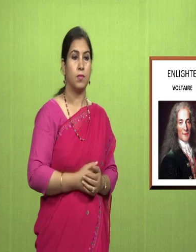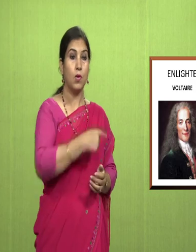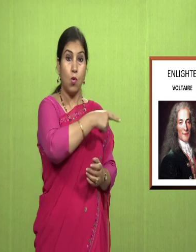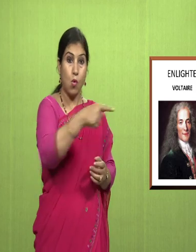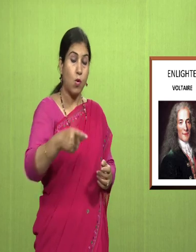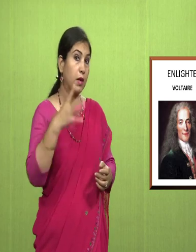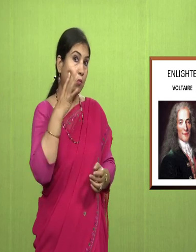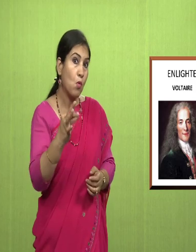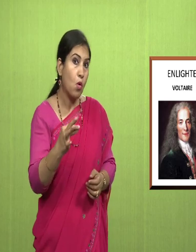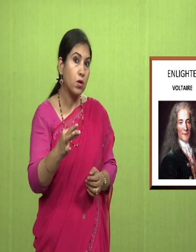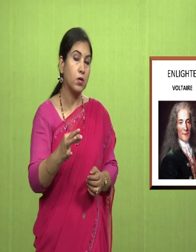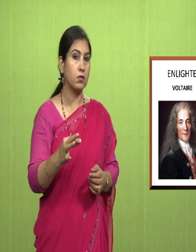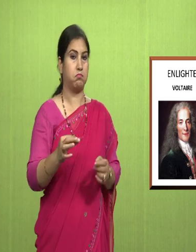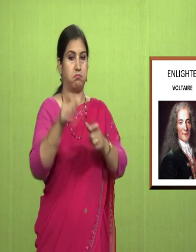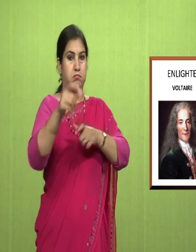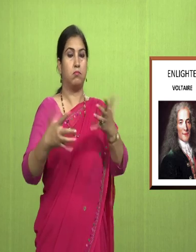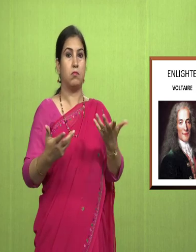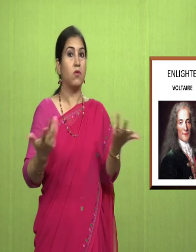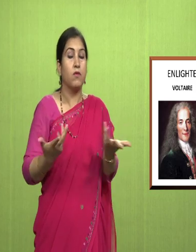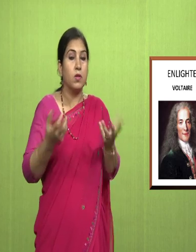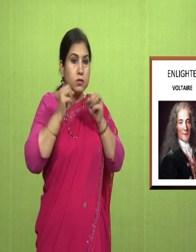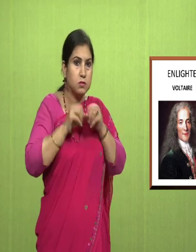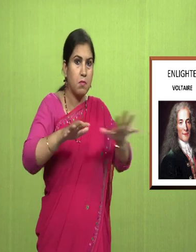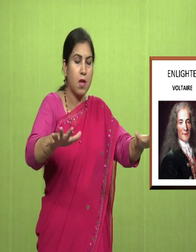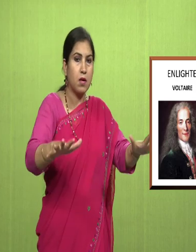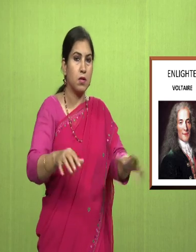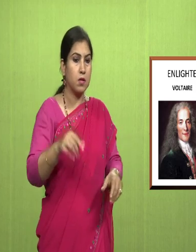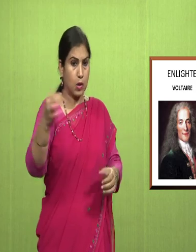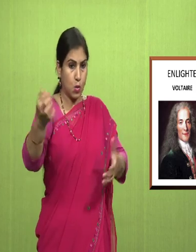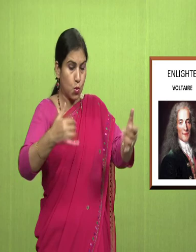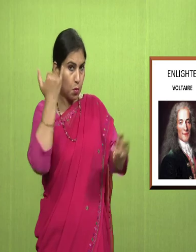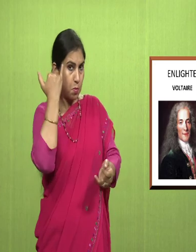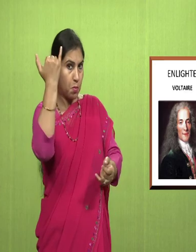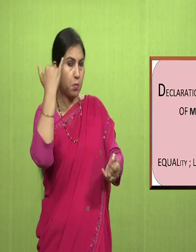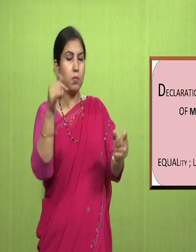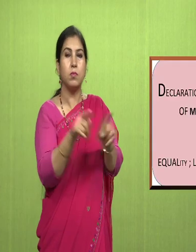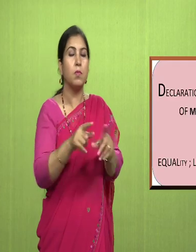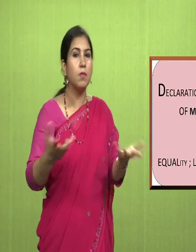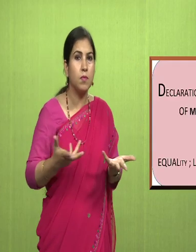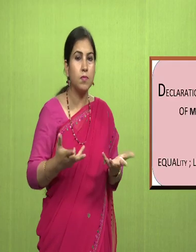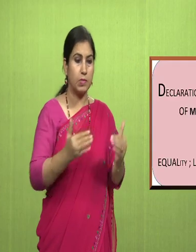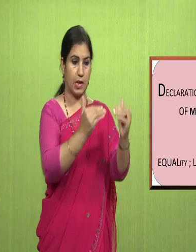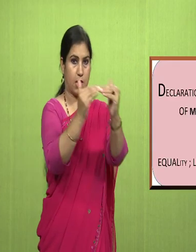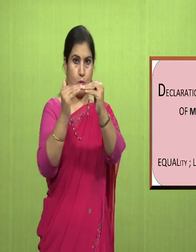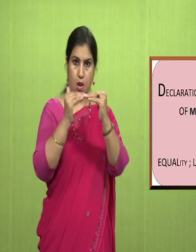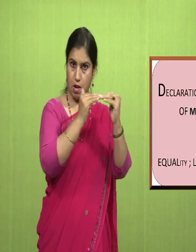played important role in the spread of modern ideas like equality,